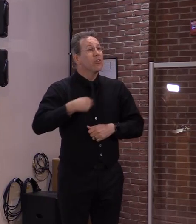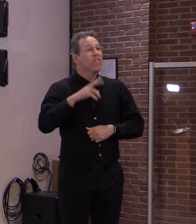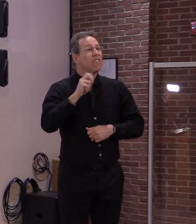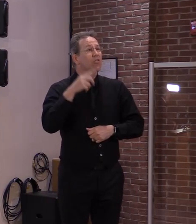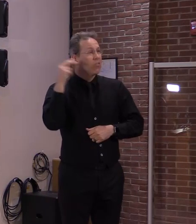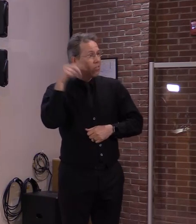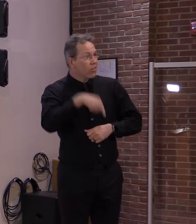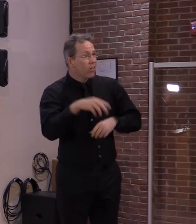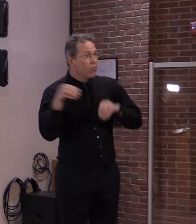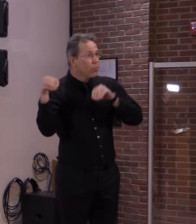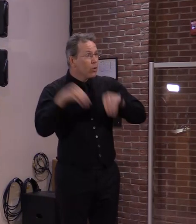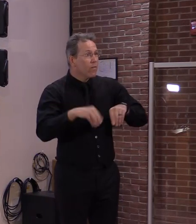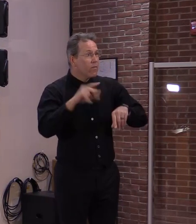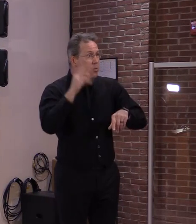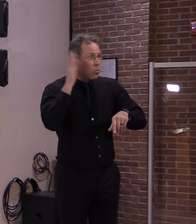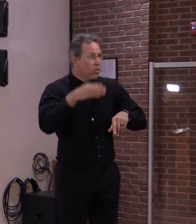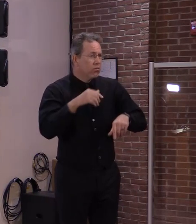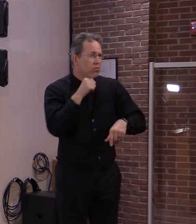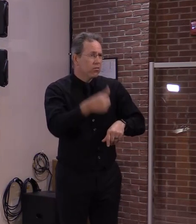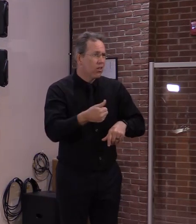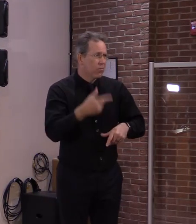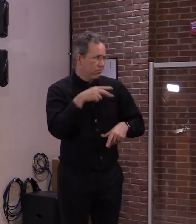Okay. Thank you very much. Appreciate it.